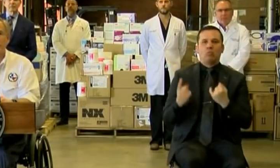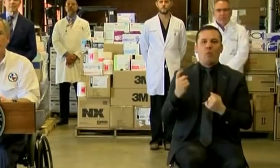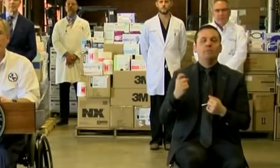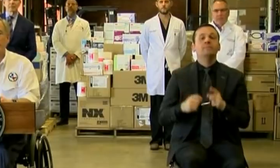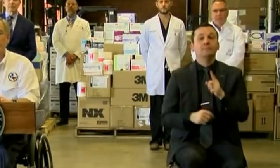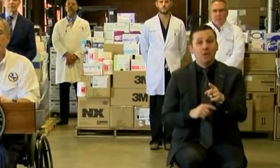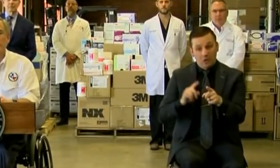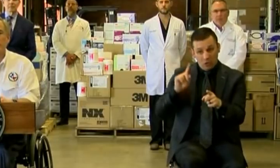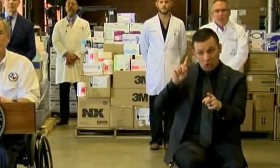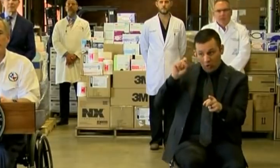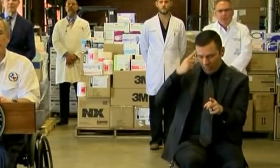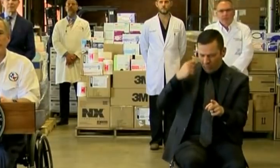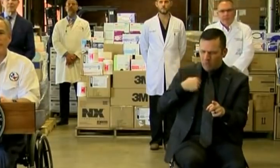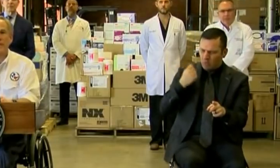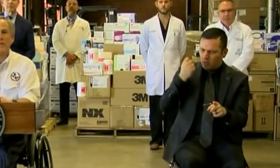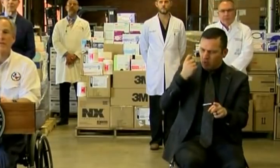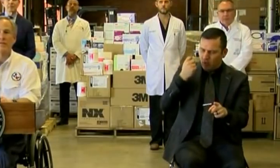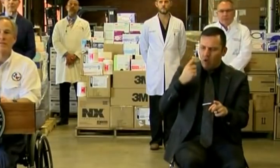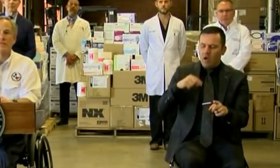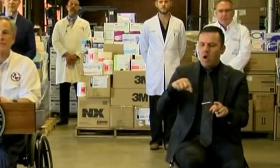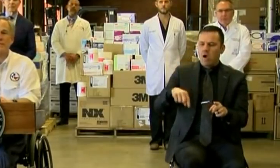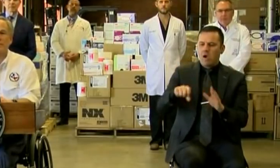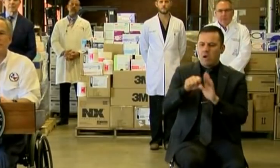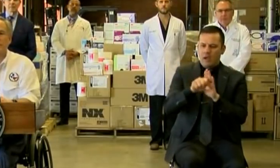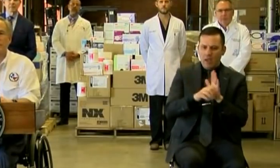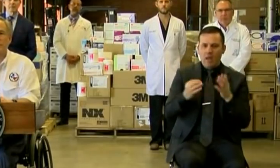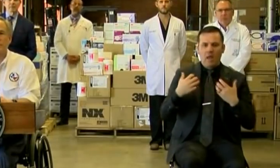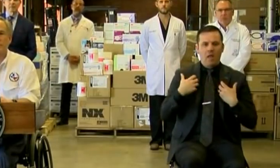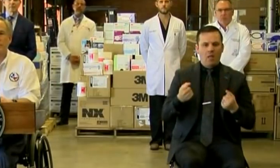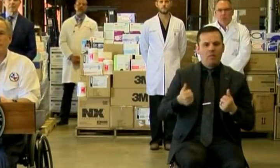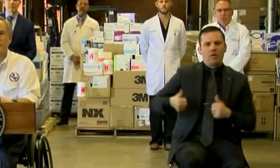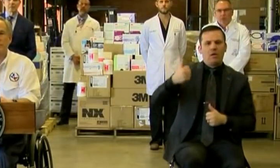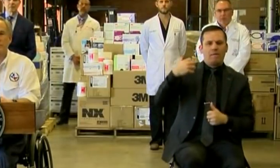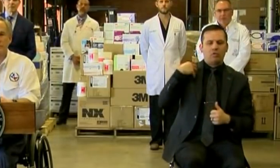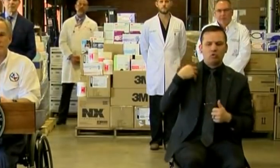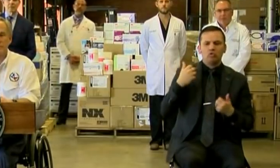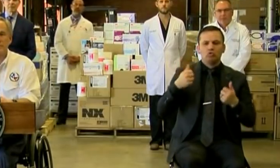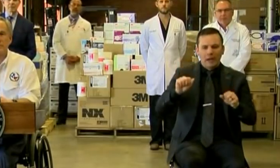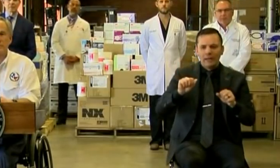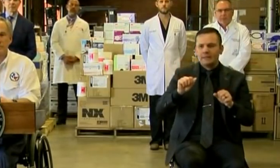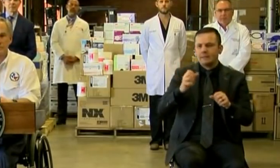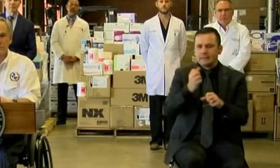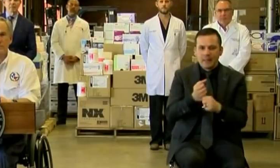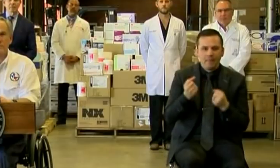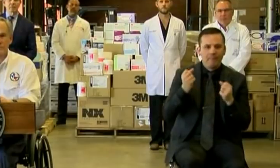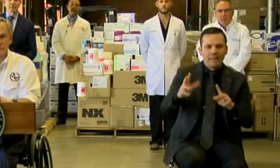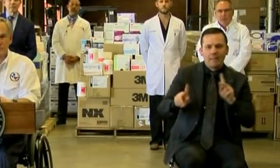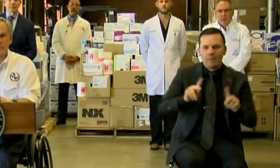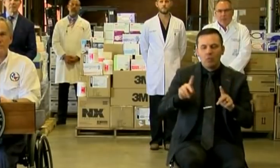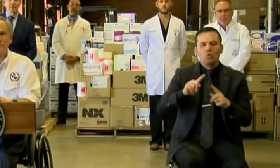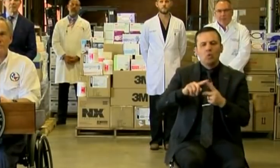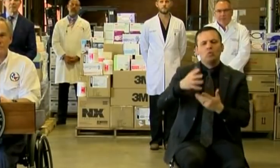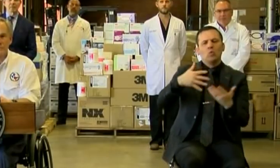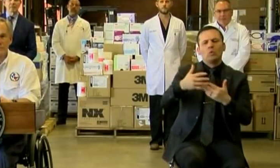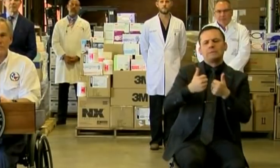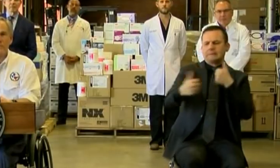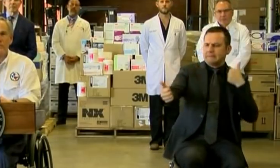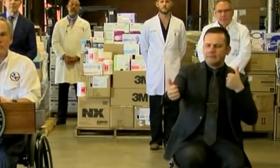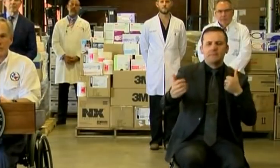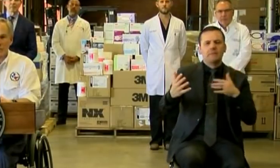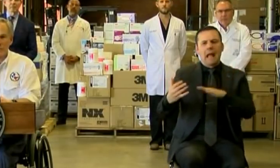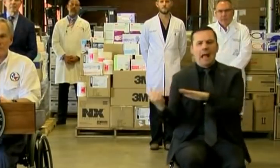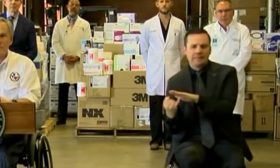Governor, understanding that the state and health officials are trying to get as many people to be socially distant and to isolate as much as